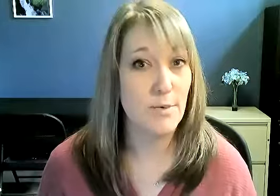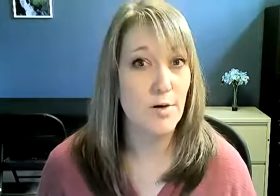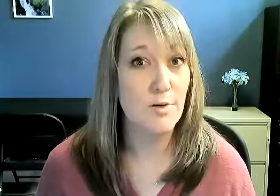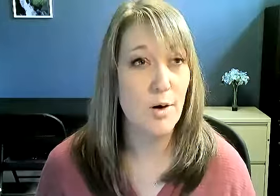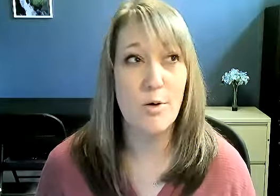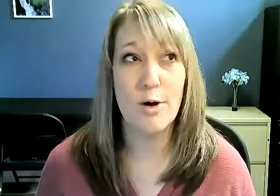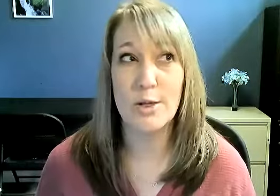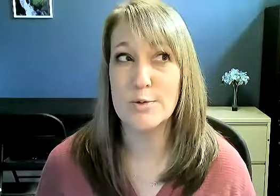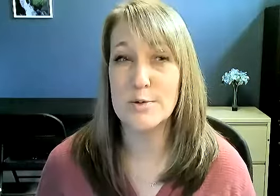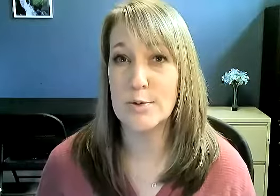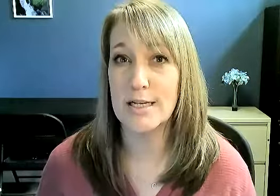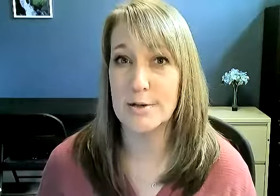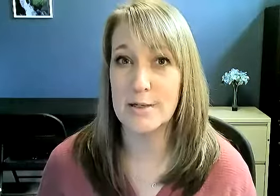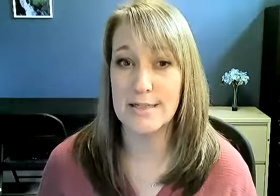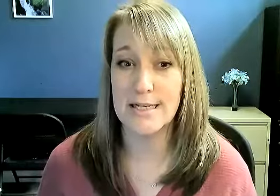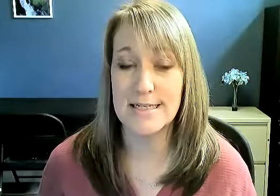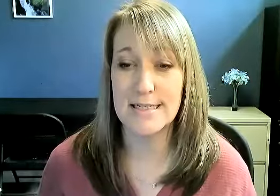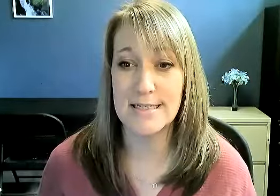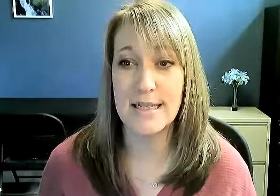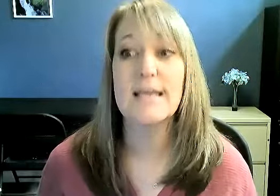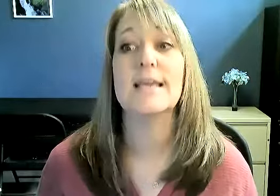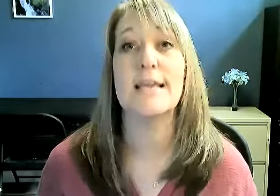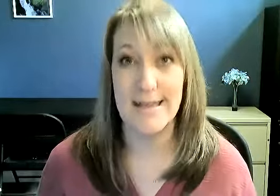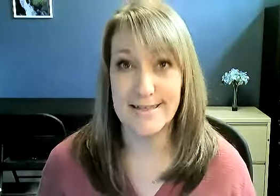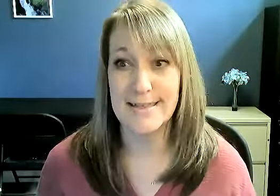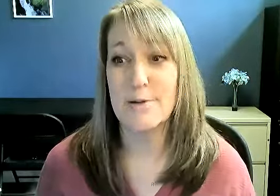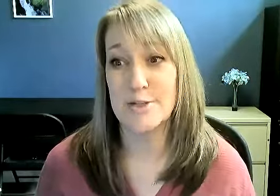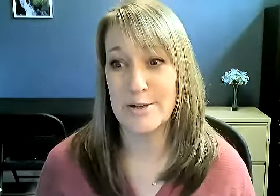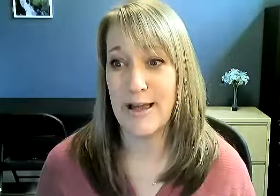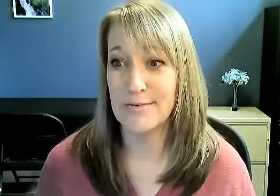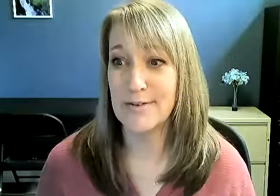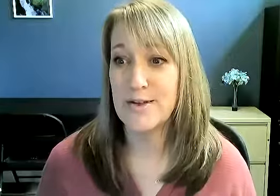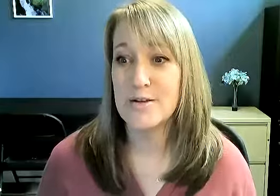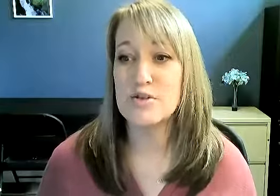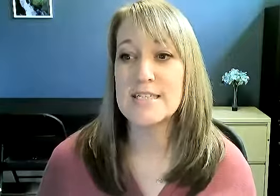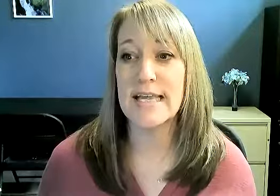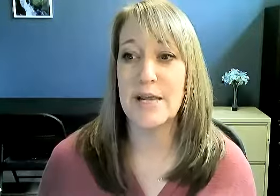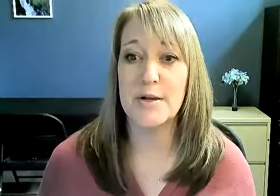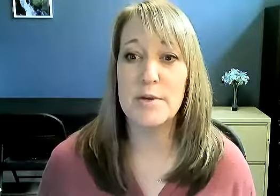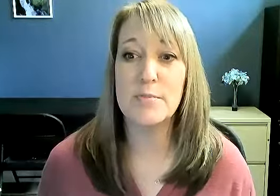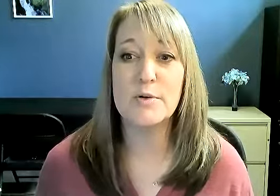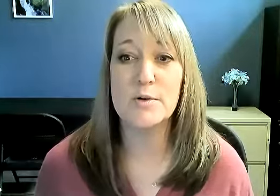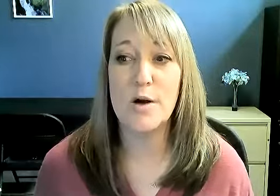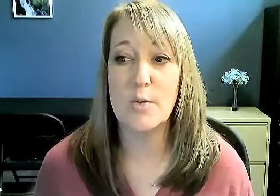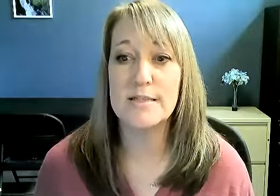wrong or use a word incorrectly in a sentence? Yes, I'm sure you have. So just like hearing people don't always